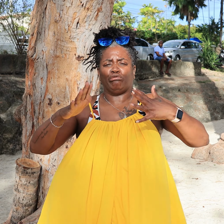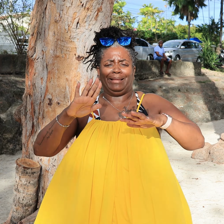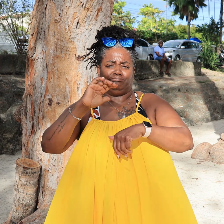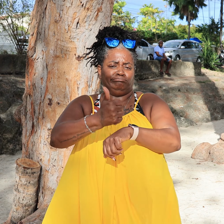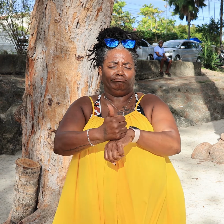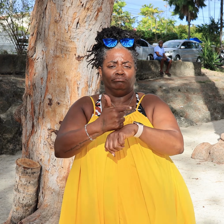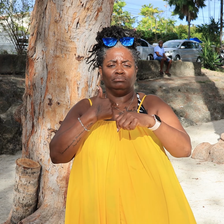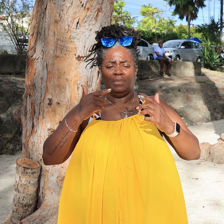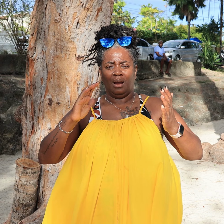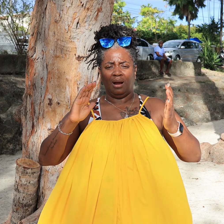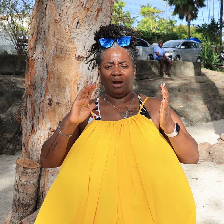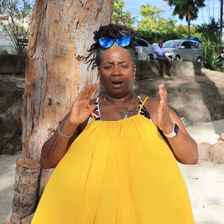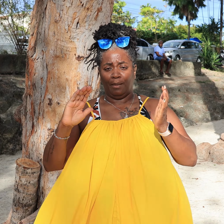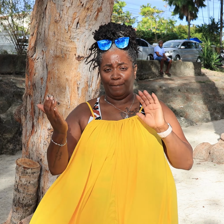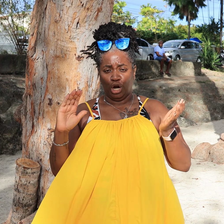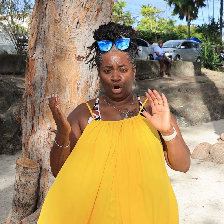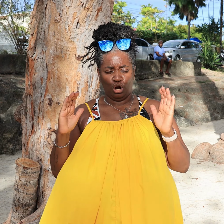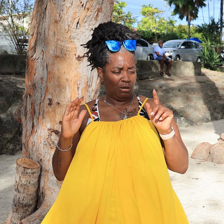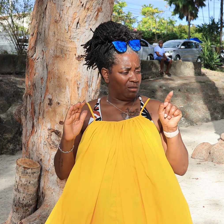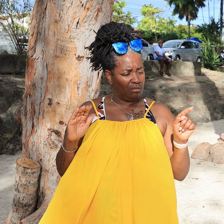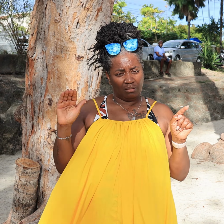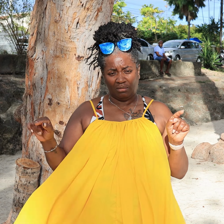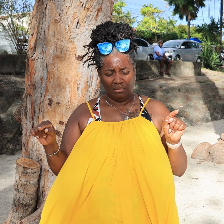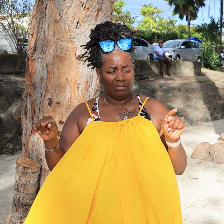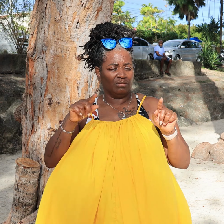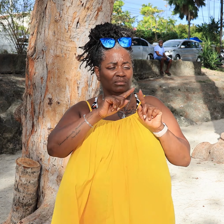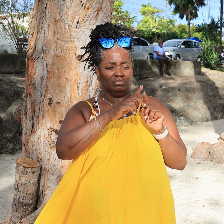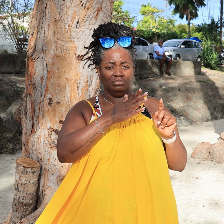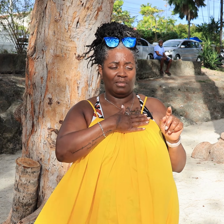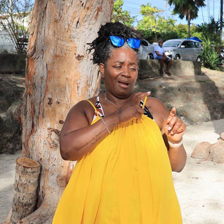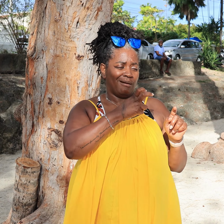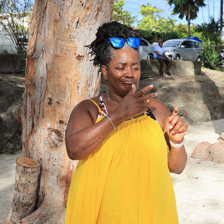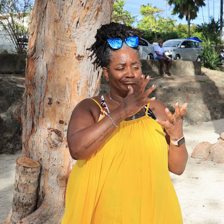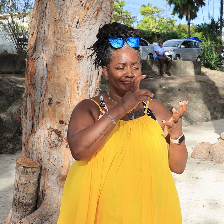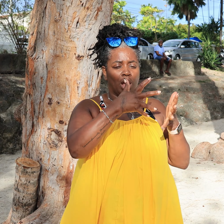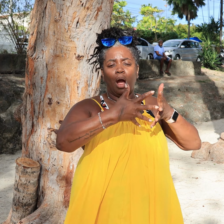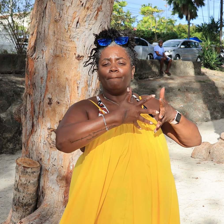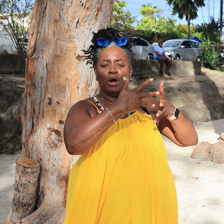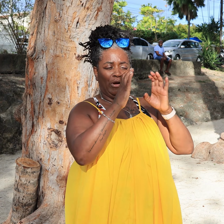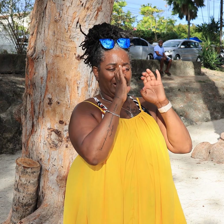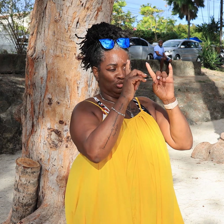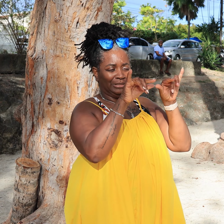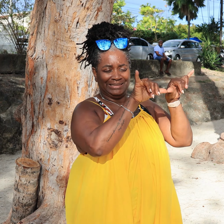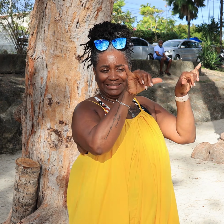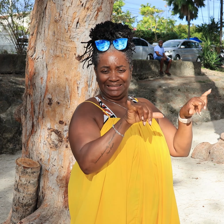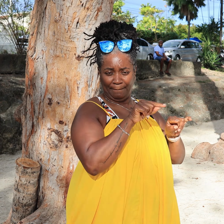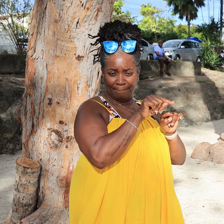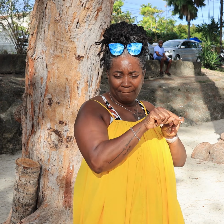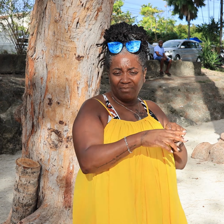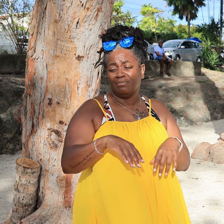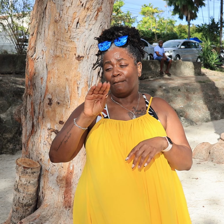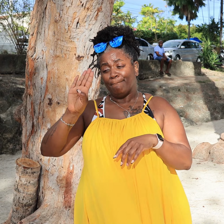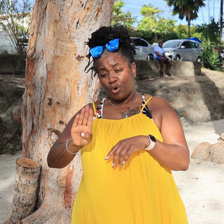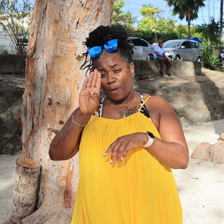So I've already made a comparison between the American education system and the